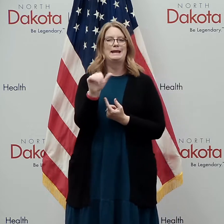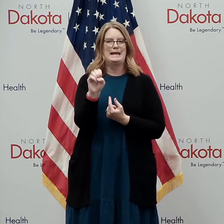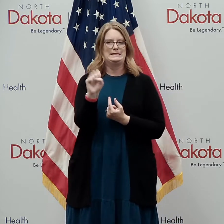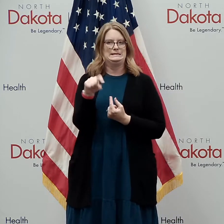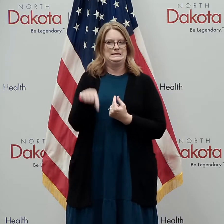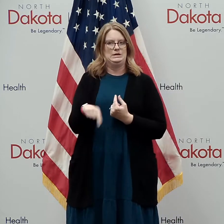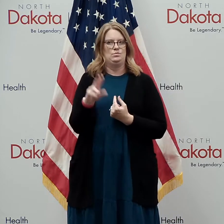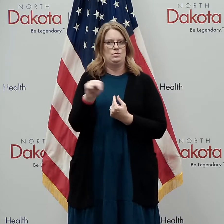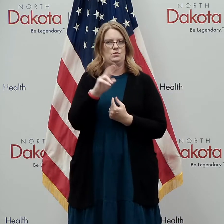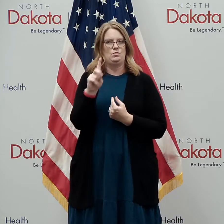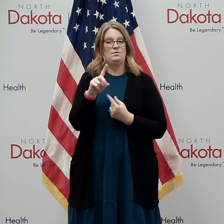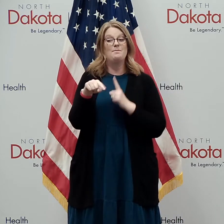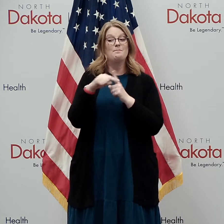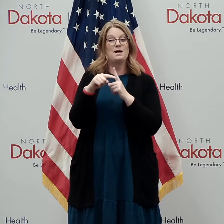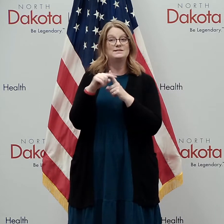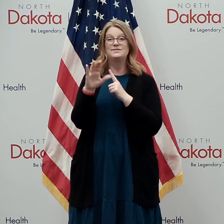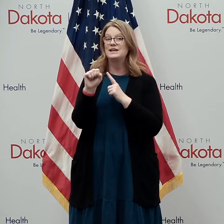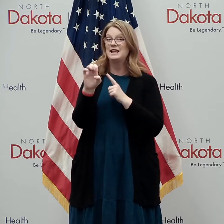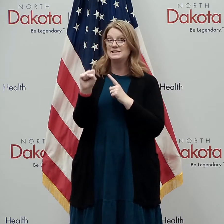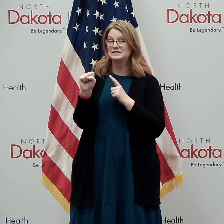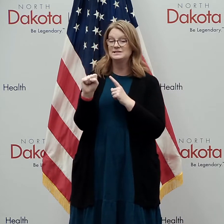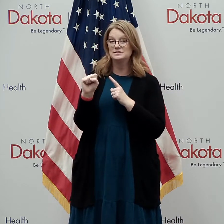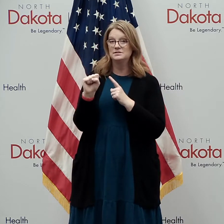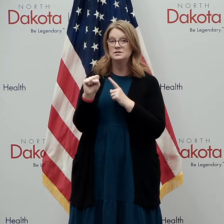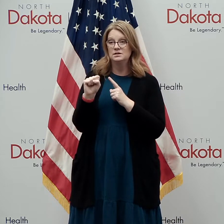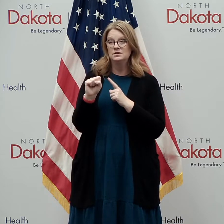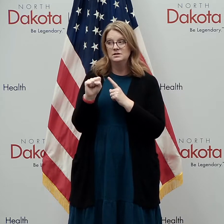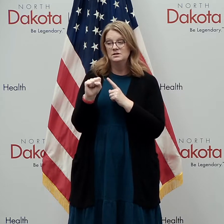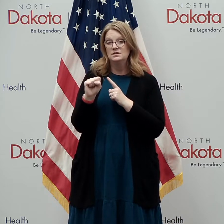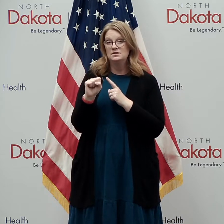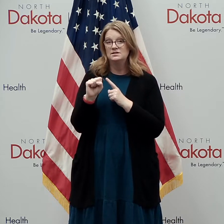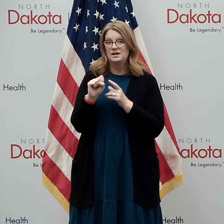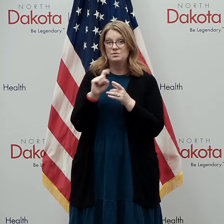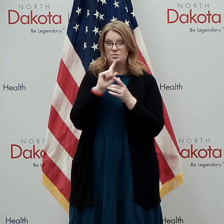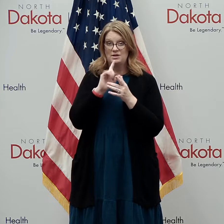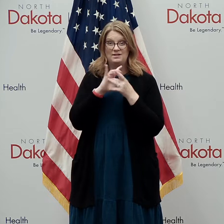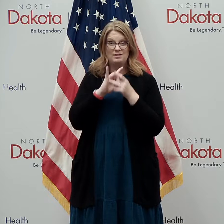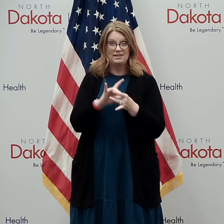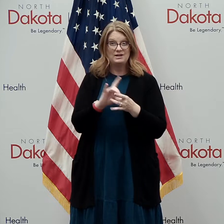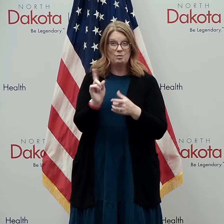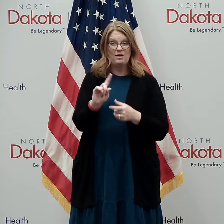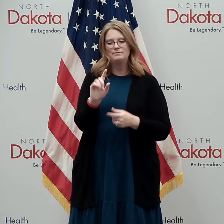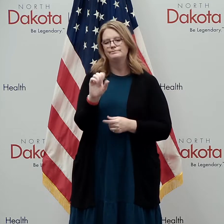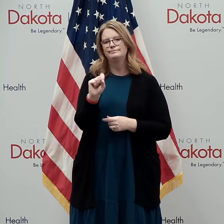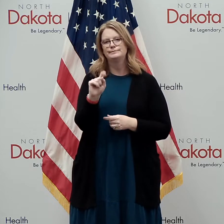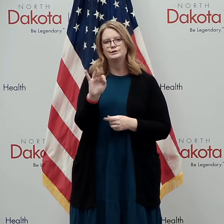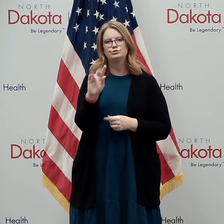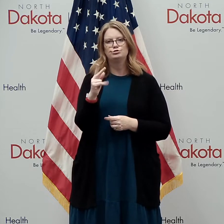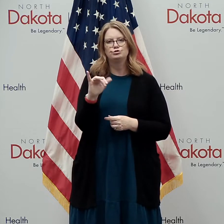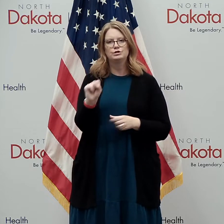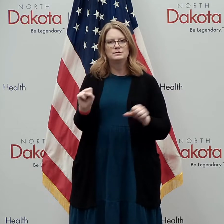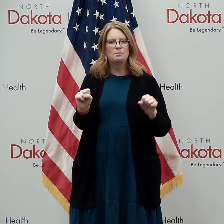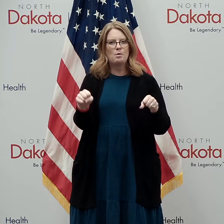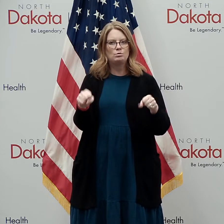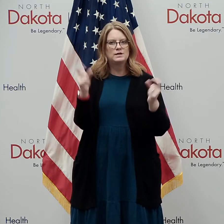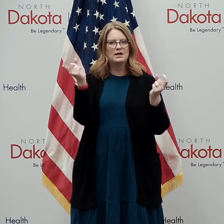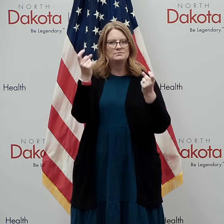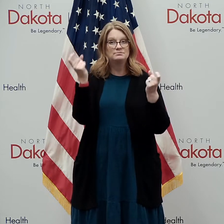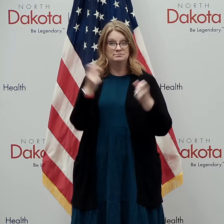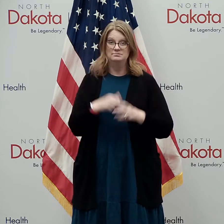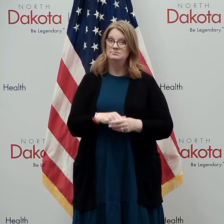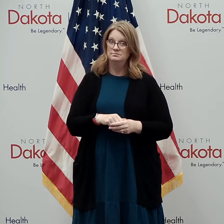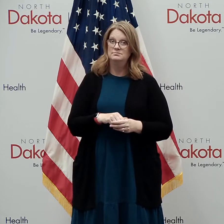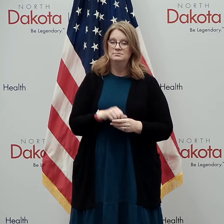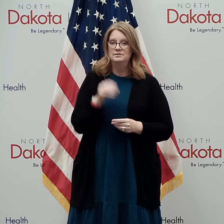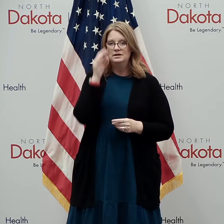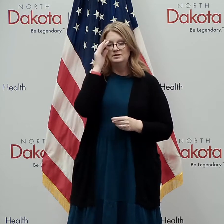cases, positive cases in the last week that were linked to the Sturgis motorcycle rally. And